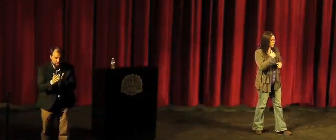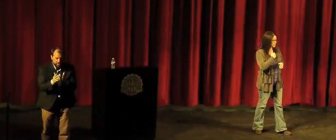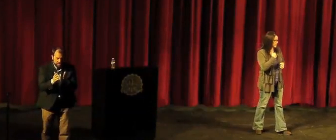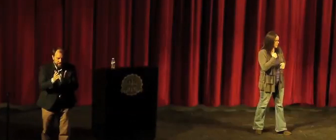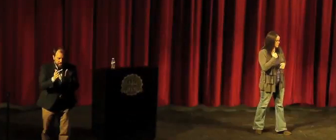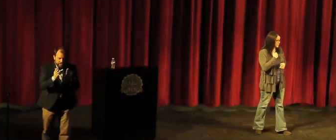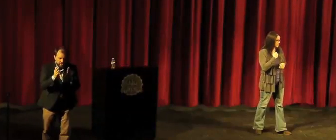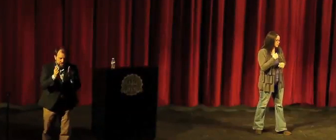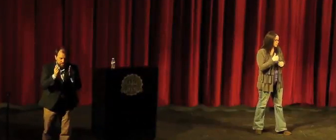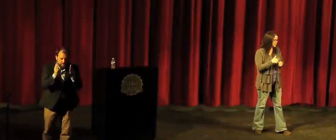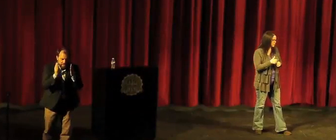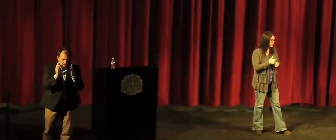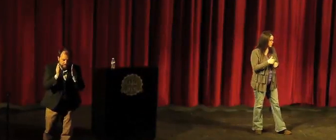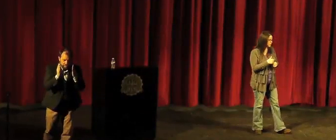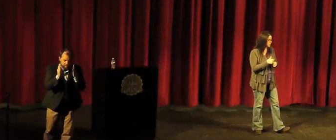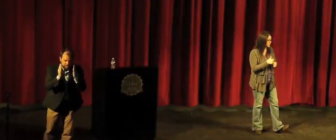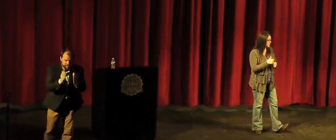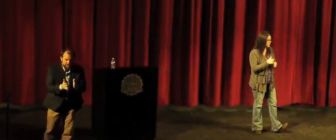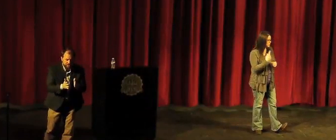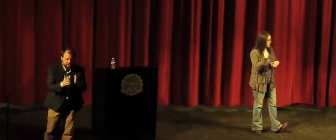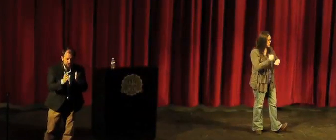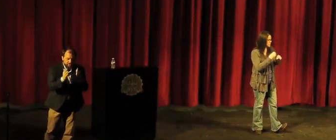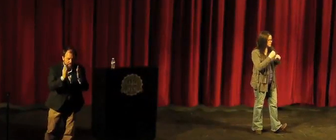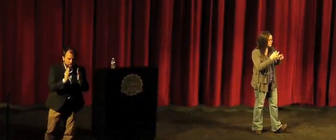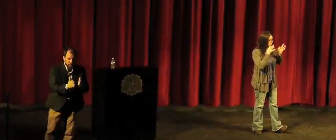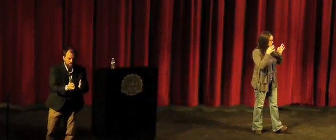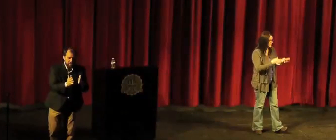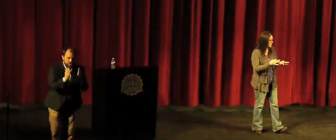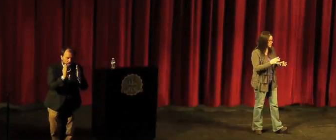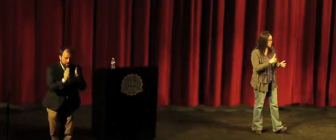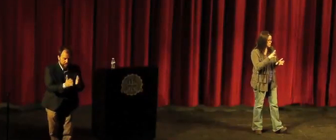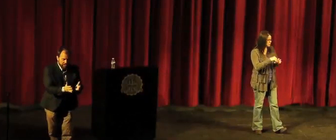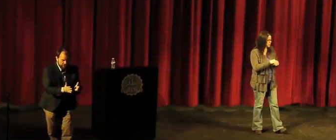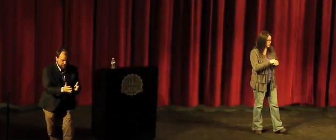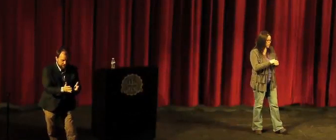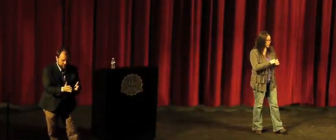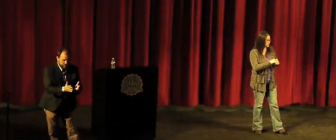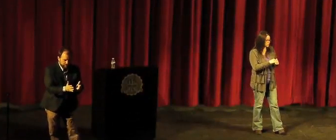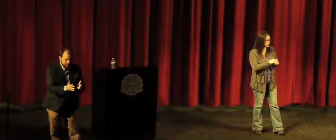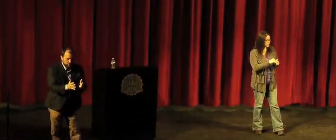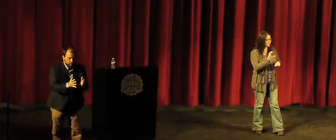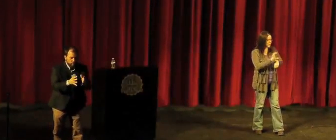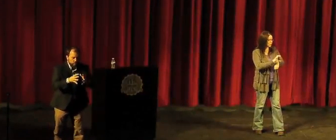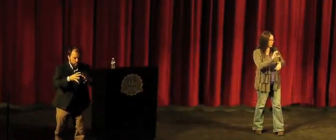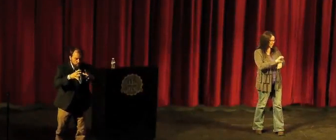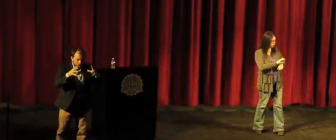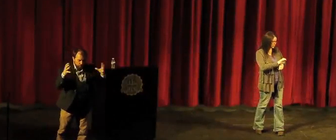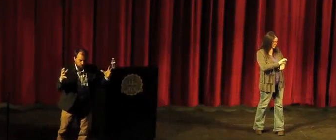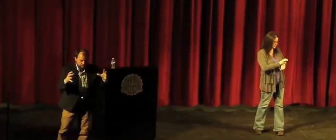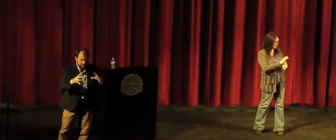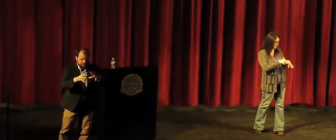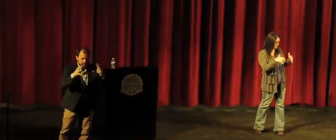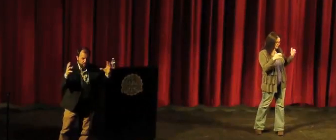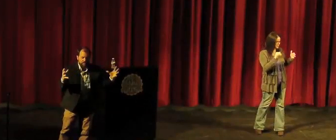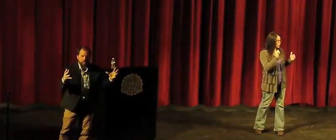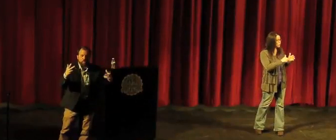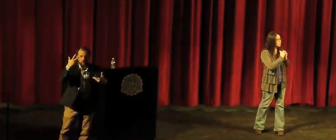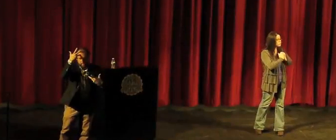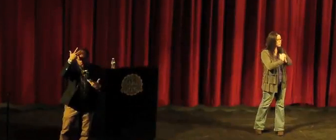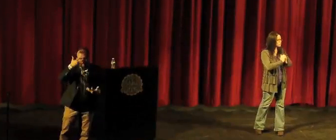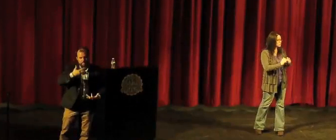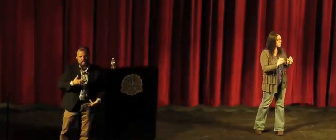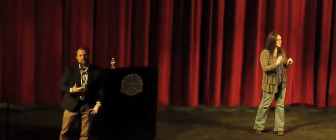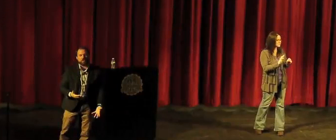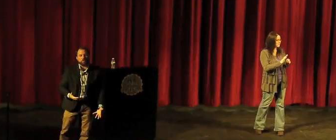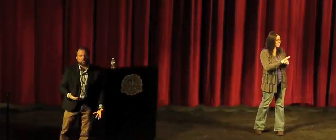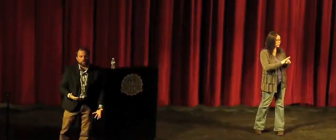ourselves is to make decisions to be parts of congregations whose worship is fully orbed